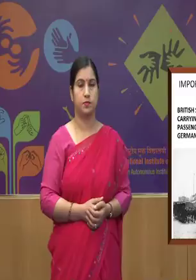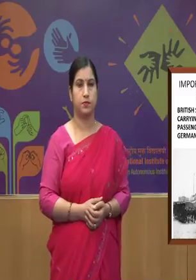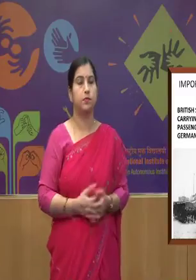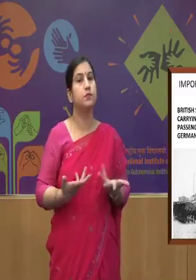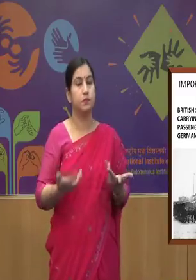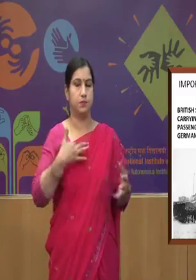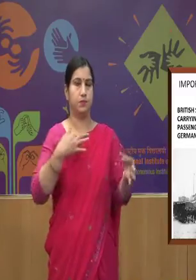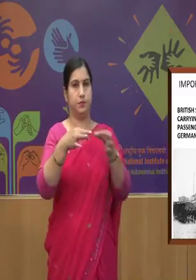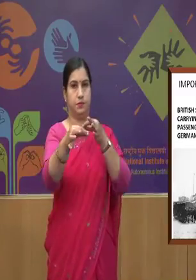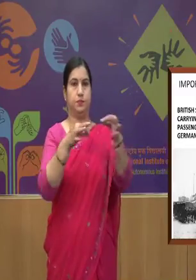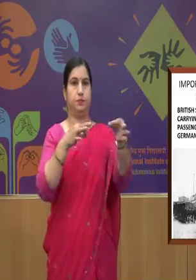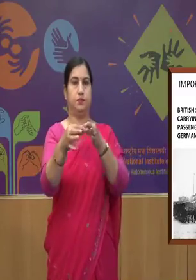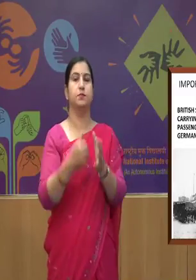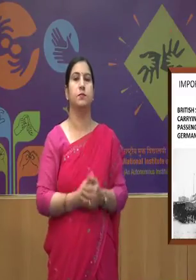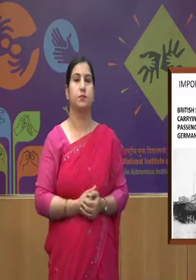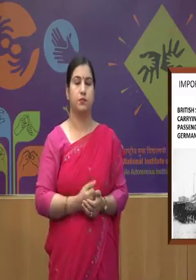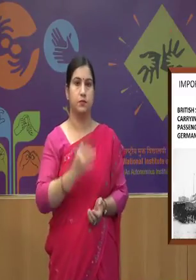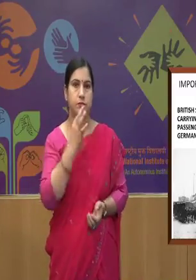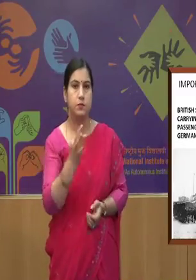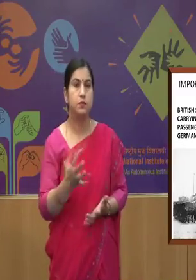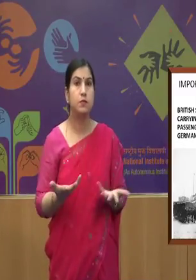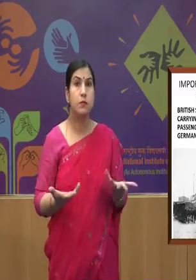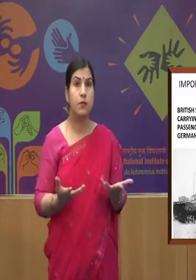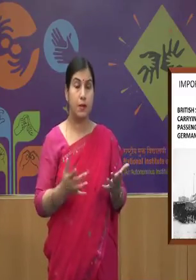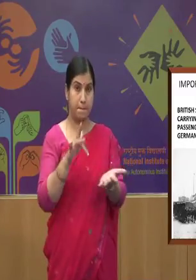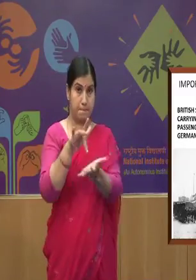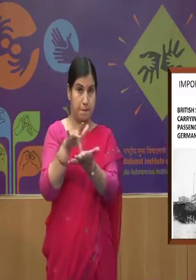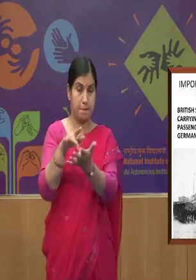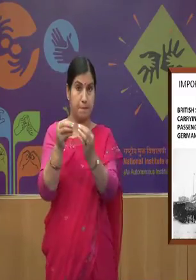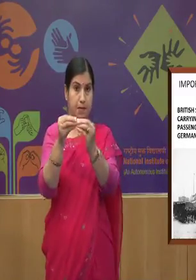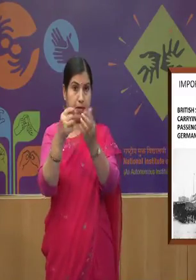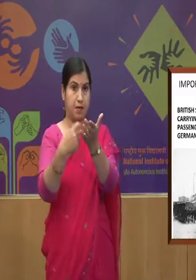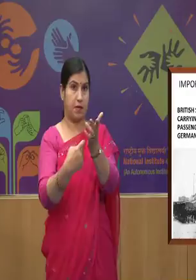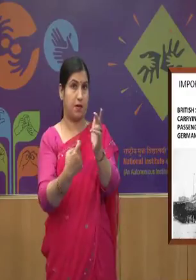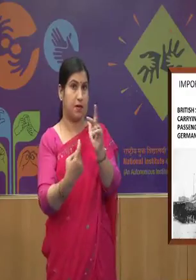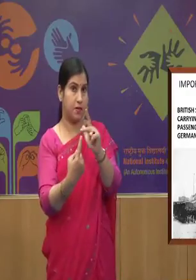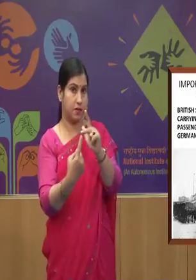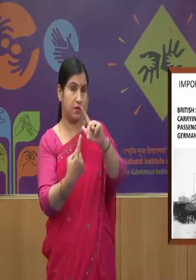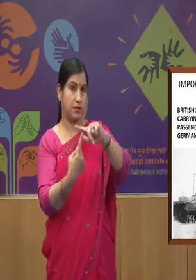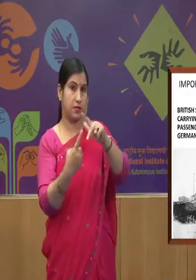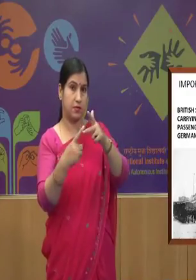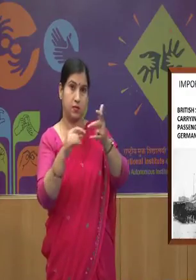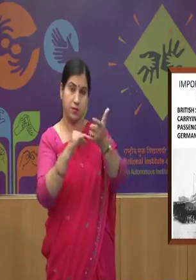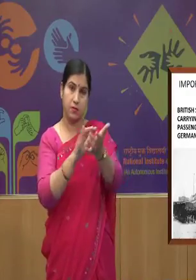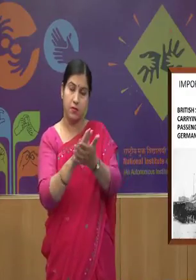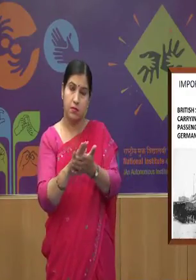Okay, let me tell you. Actually, a British ship named